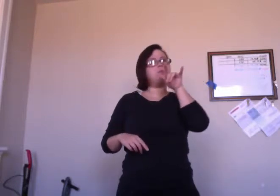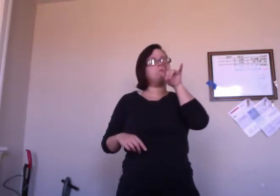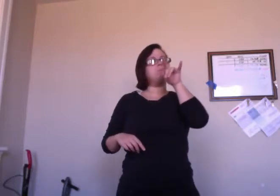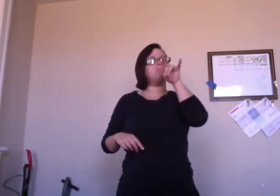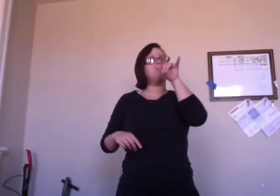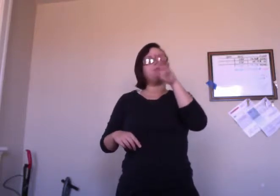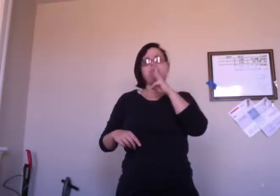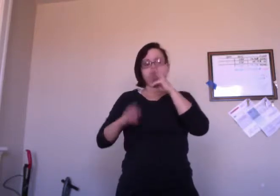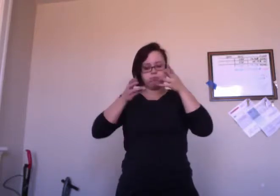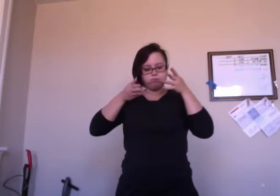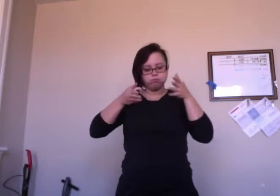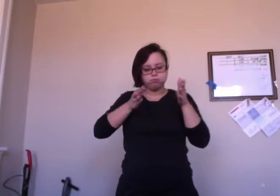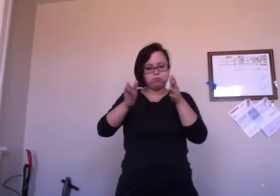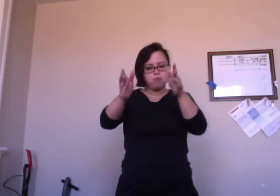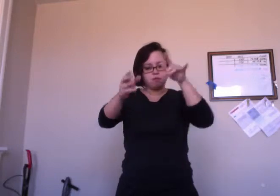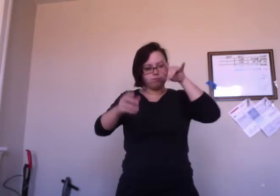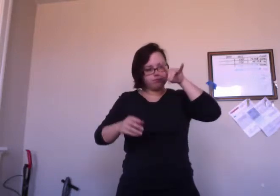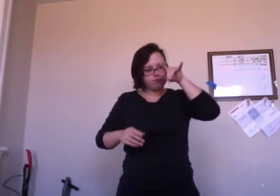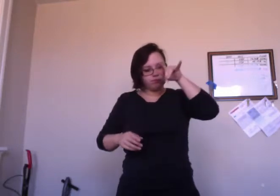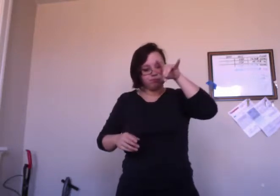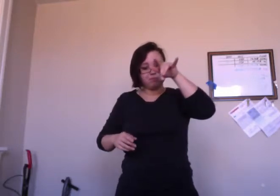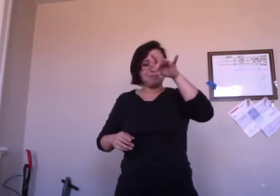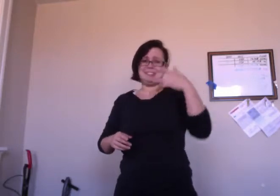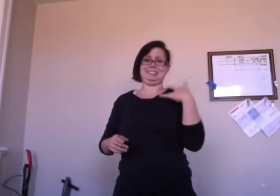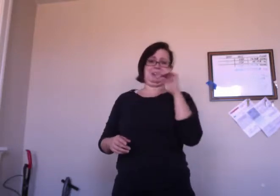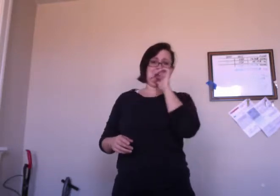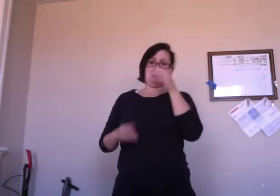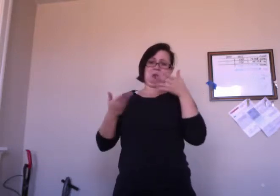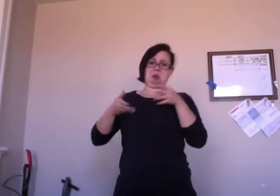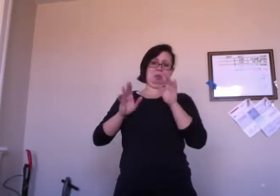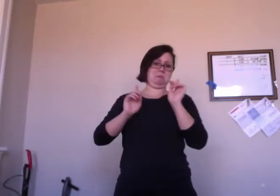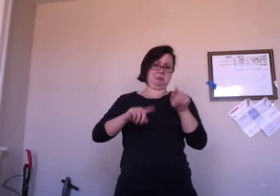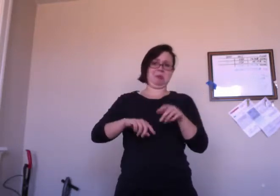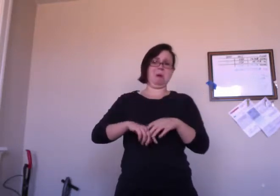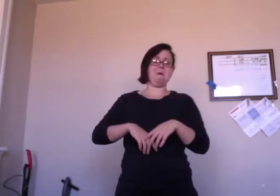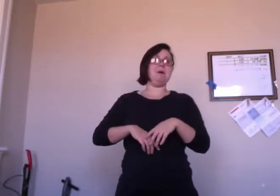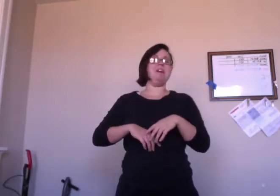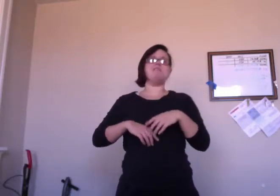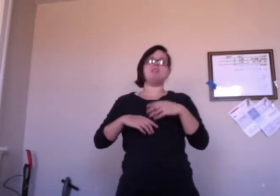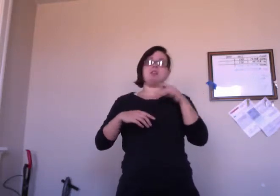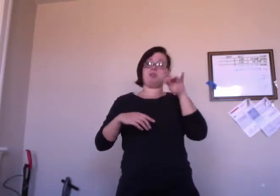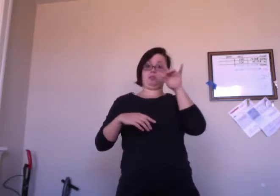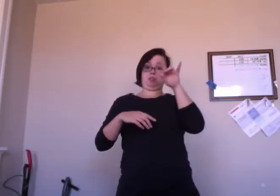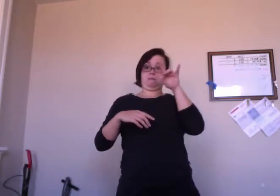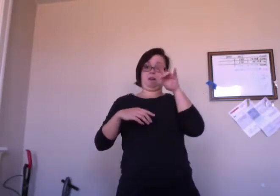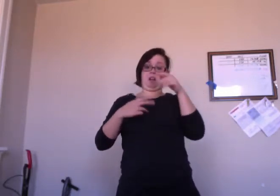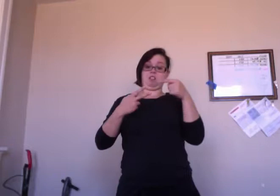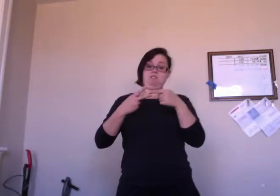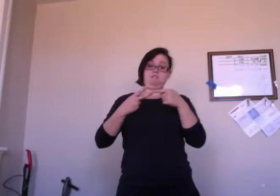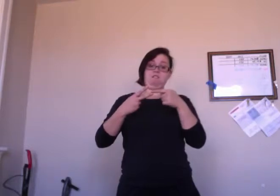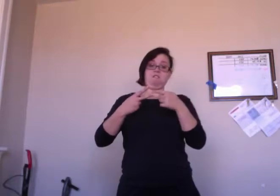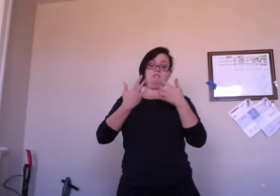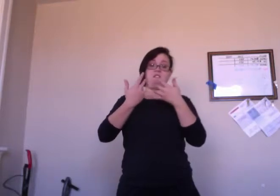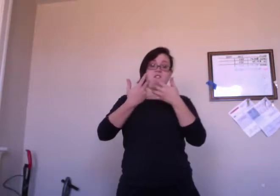He turns off the engines. Now imagine being on a plane with no sound. And then he says 3